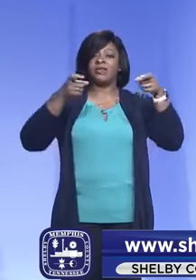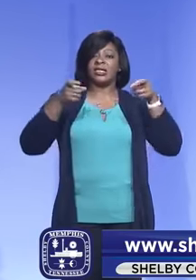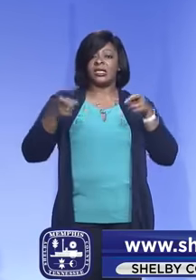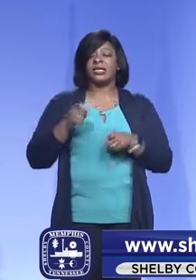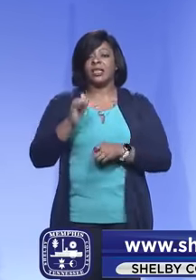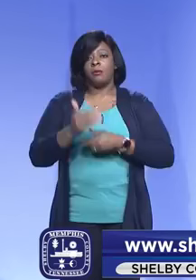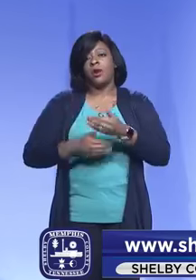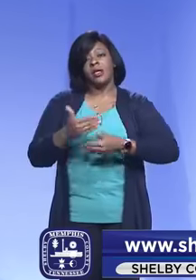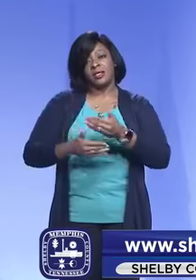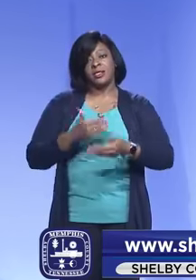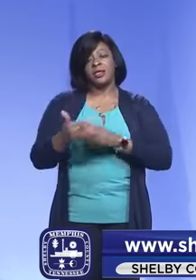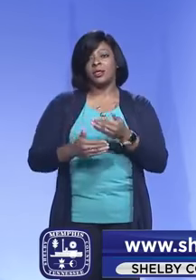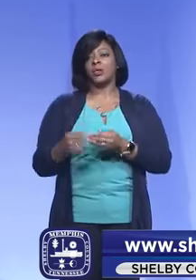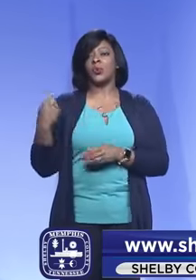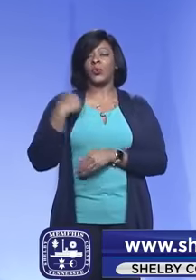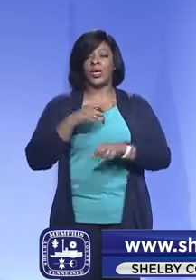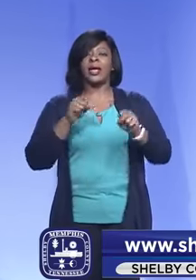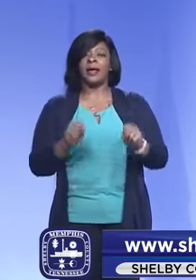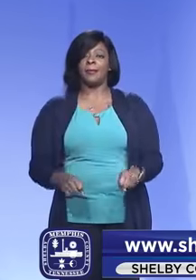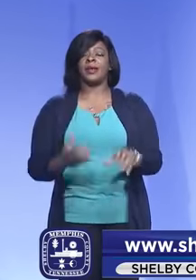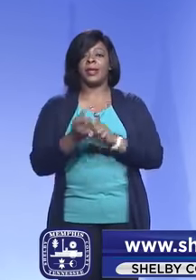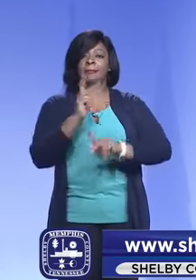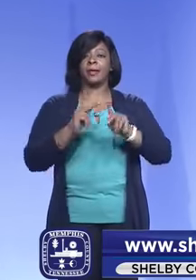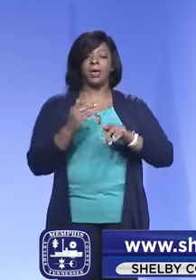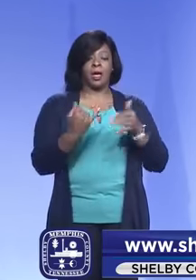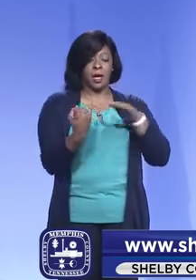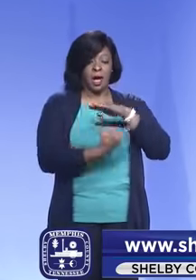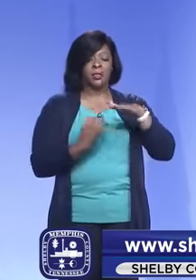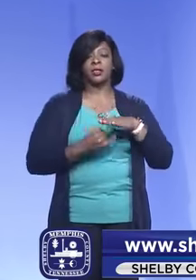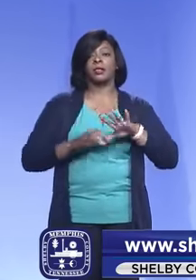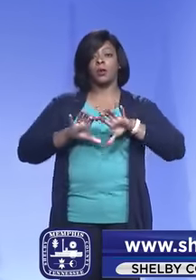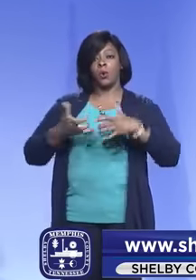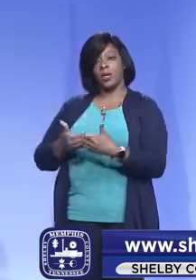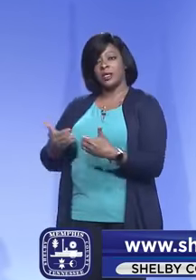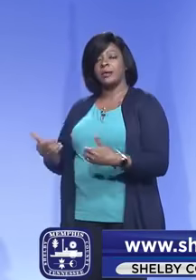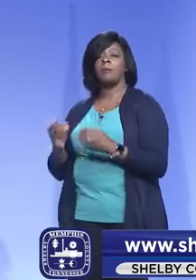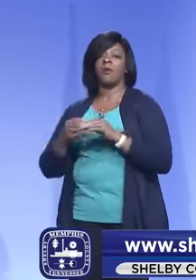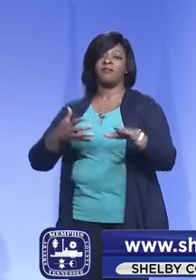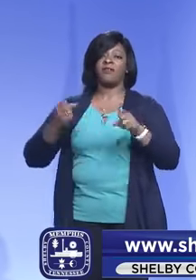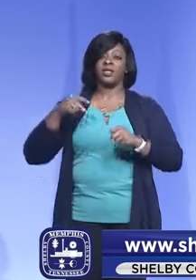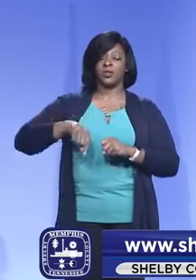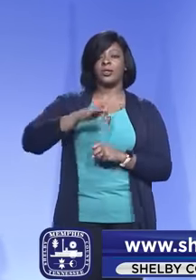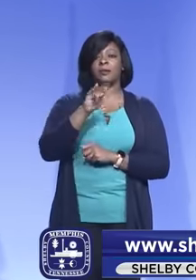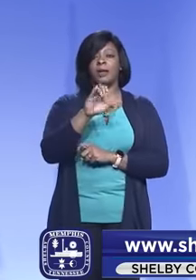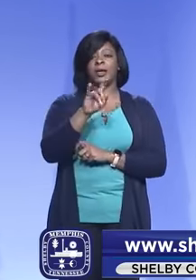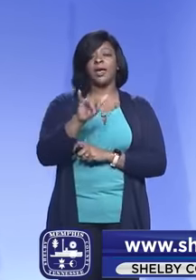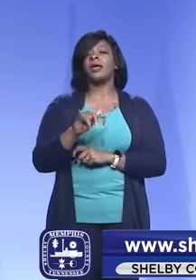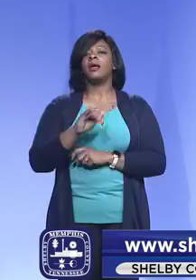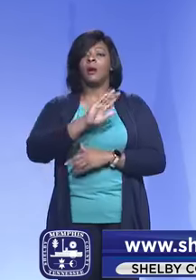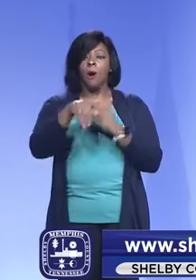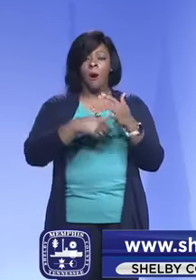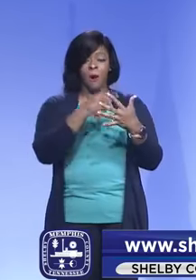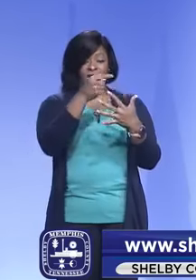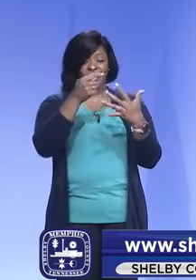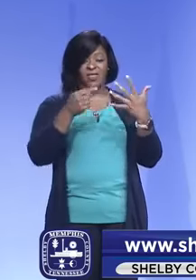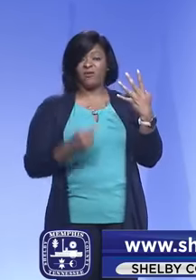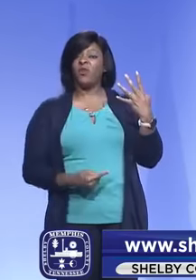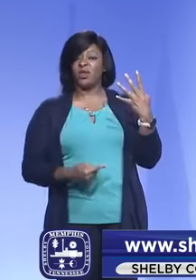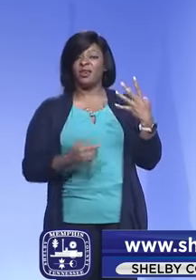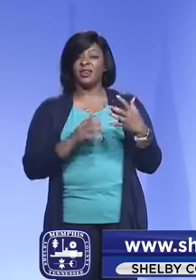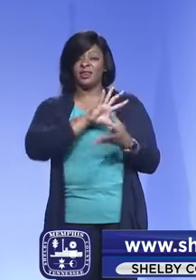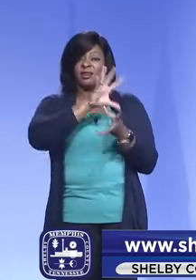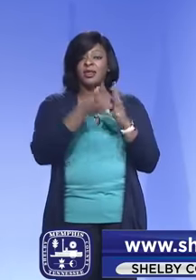that process. And so we are able to get people isolated and quarantined more quickly in Shelby County, and all those things together